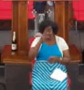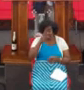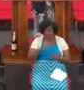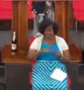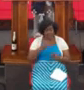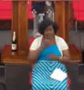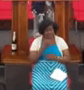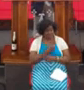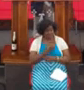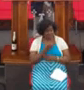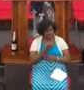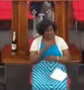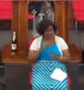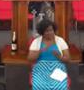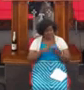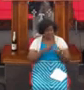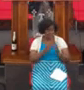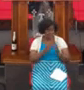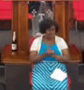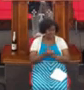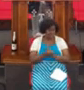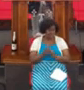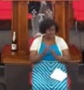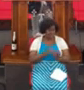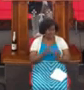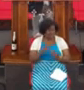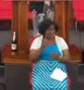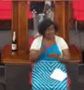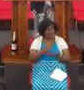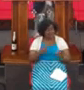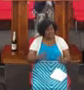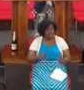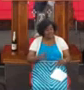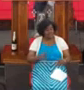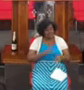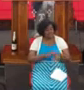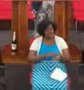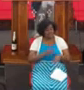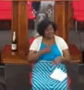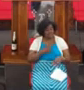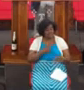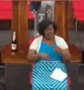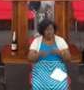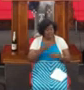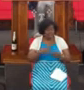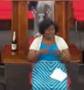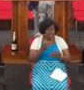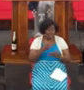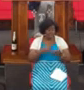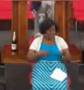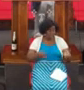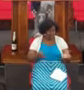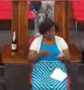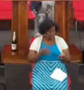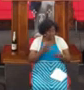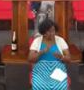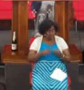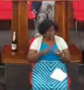desire is to be changed. Jesus said, somebody touched me. Somebody came here wanting to be